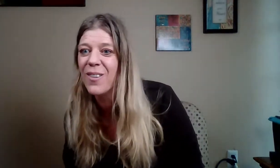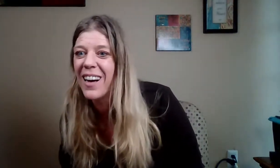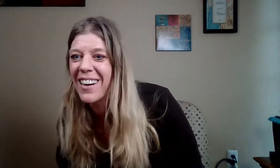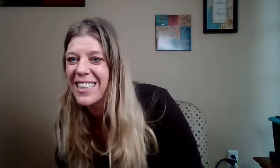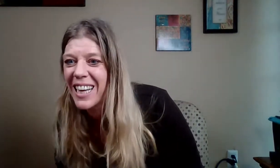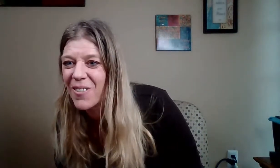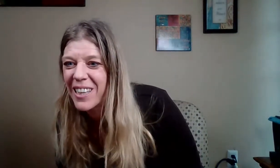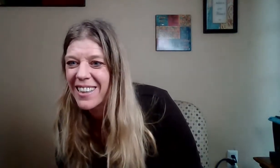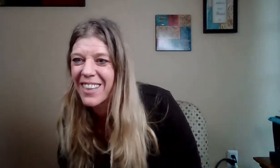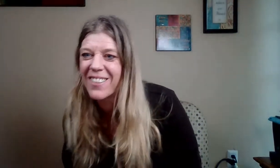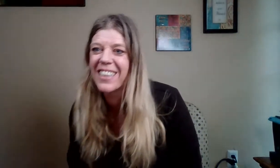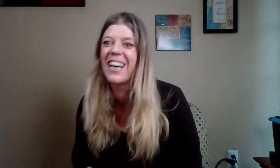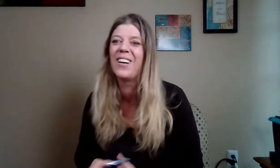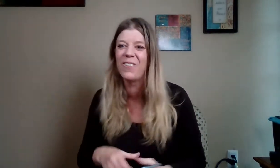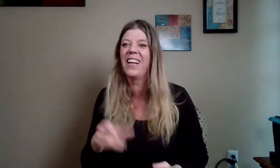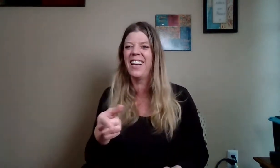you are definitely old enough.